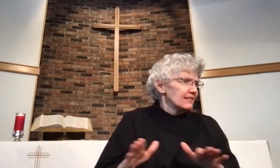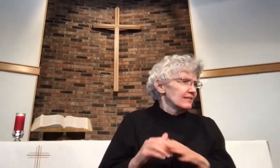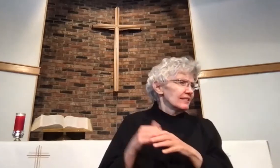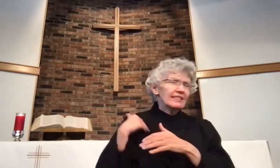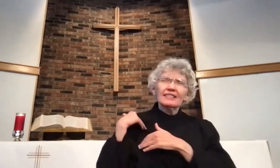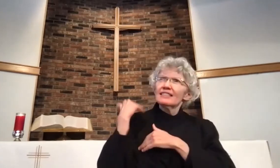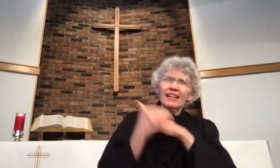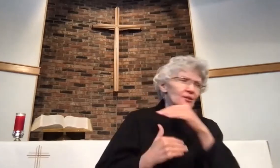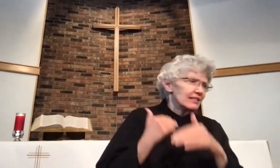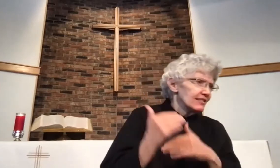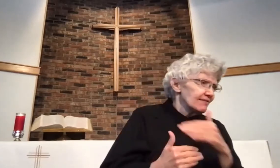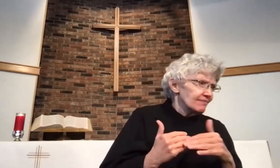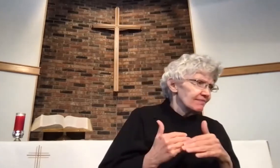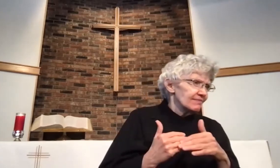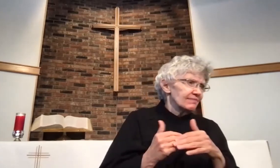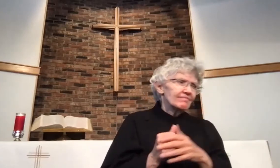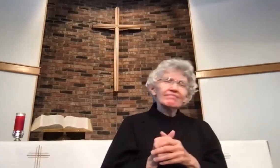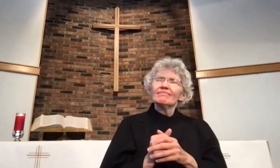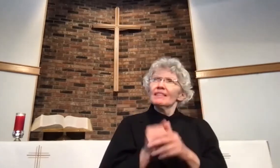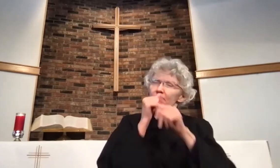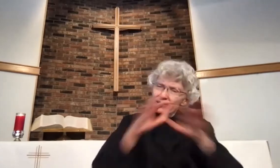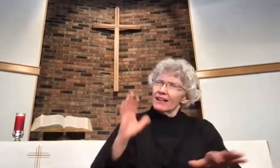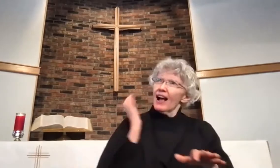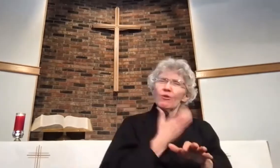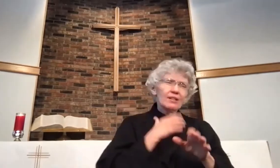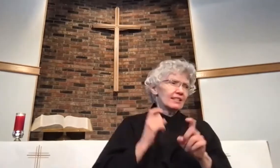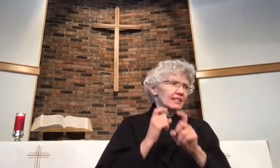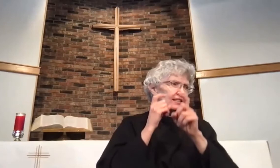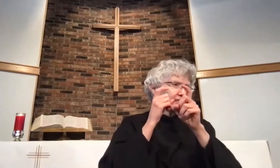compassion, peace, and generosity.